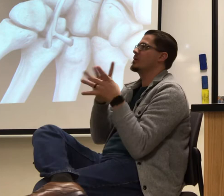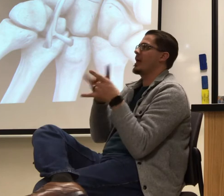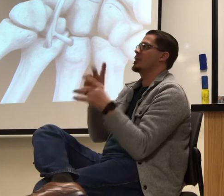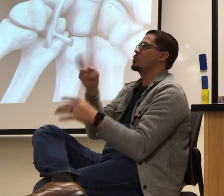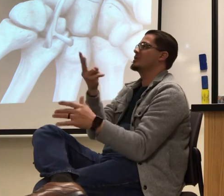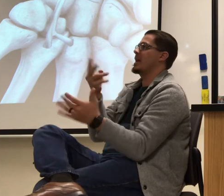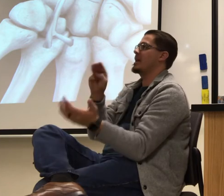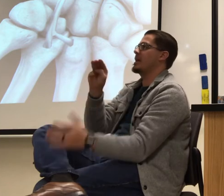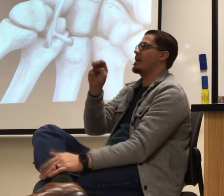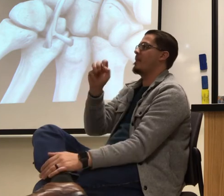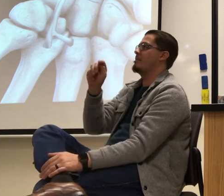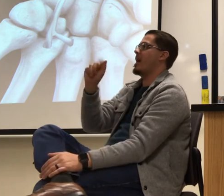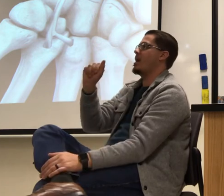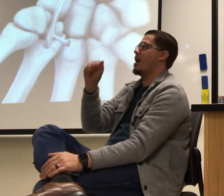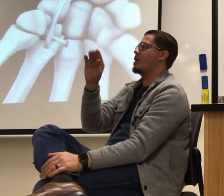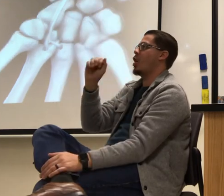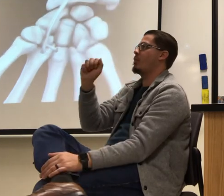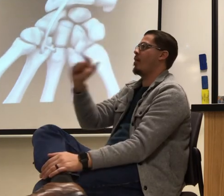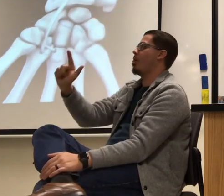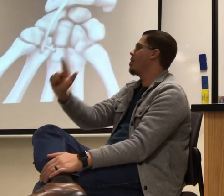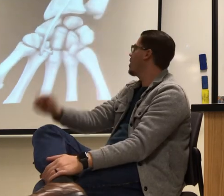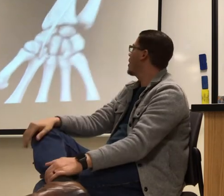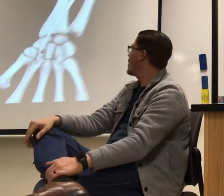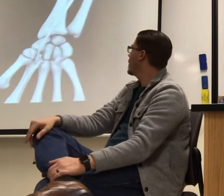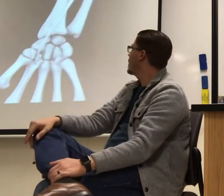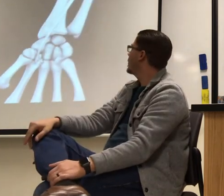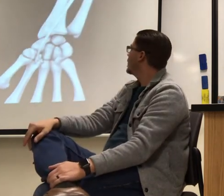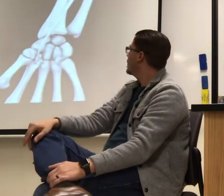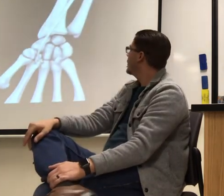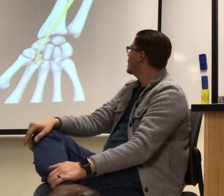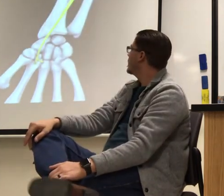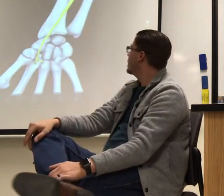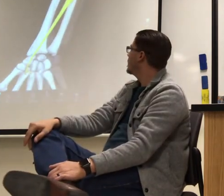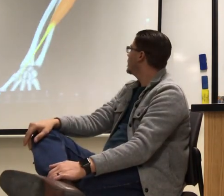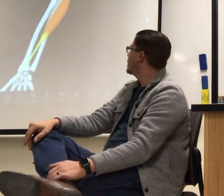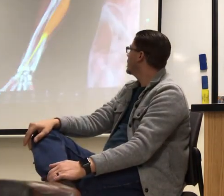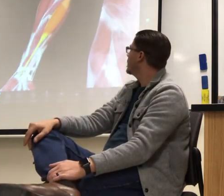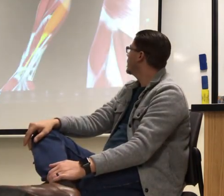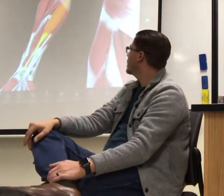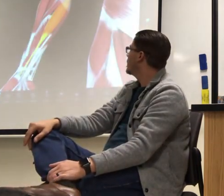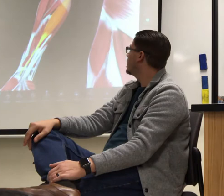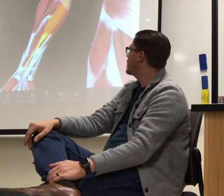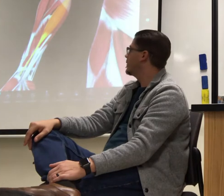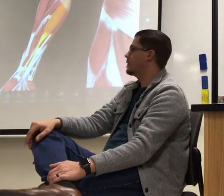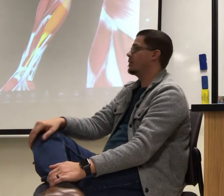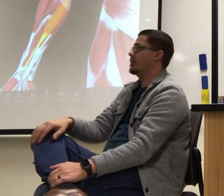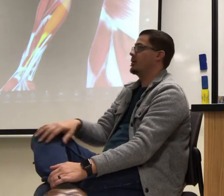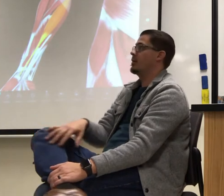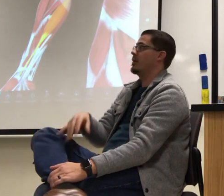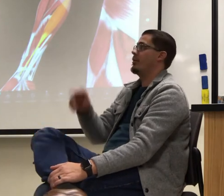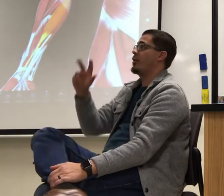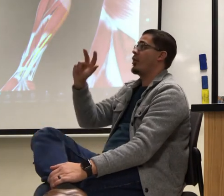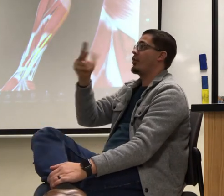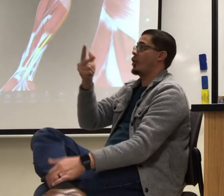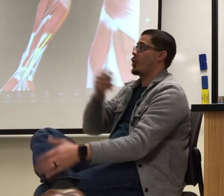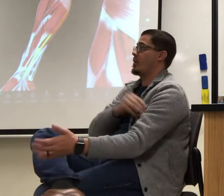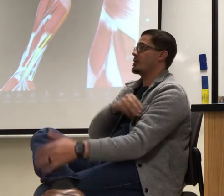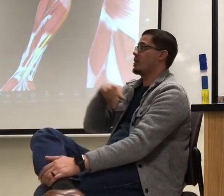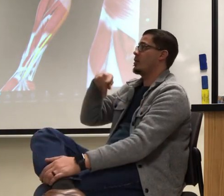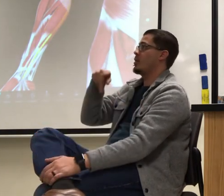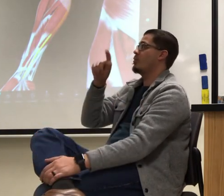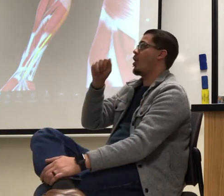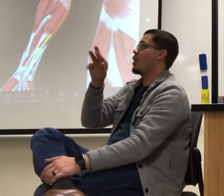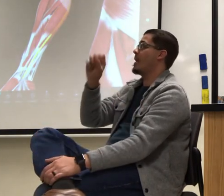second metacarpal is what you see there. Okay. Next muscle, palmaris longus. It's